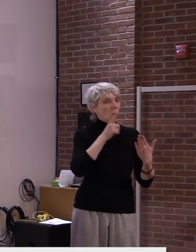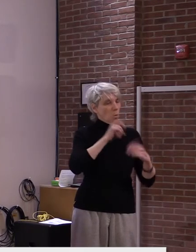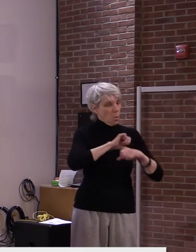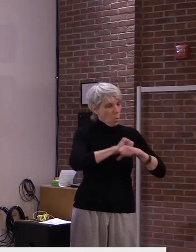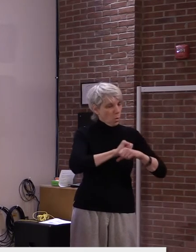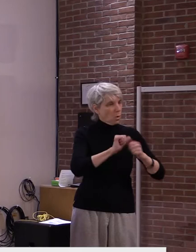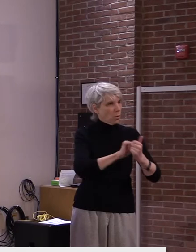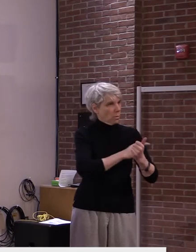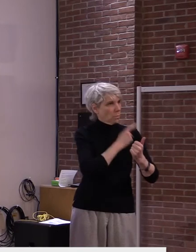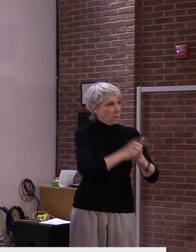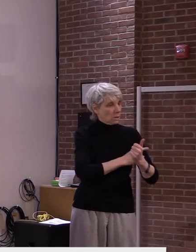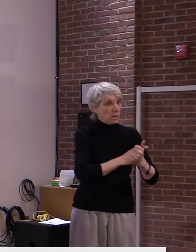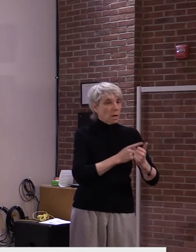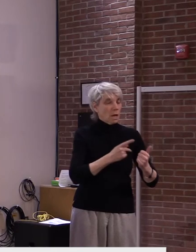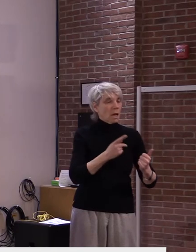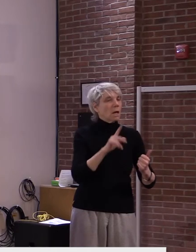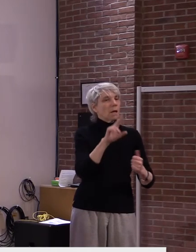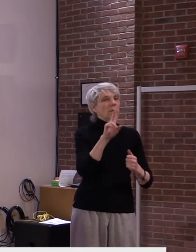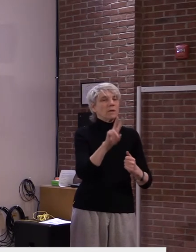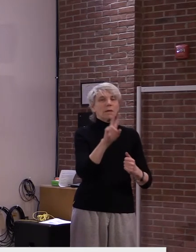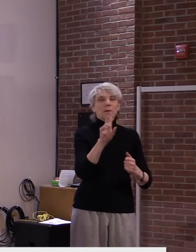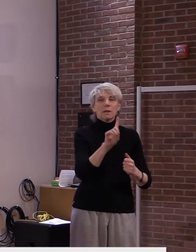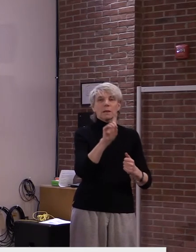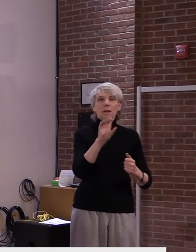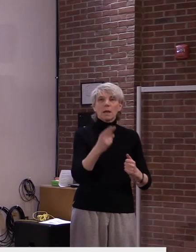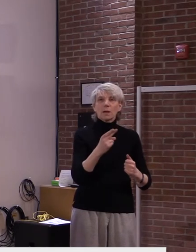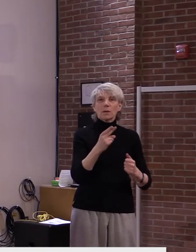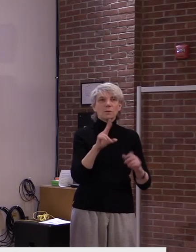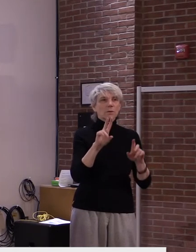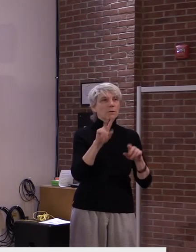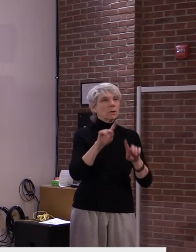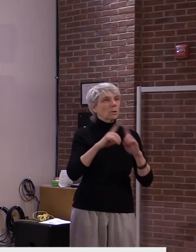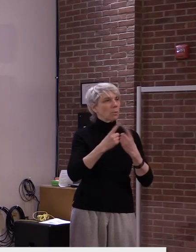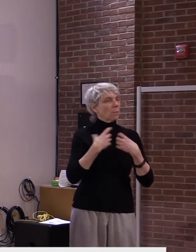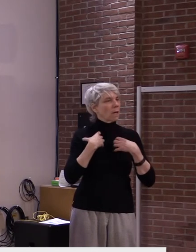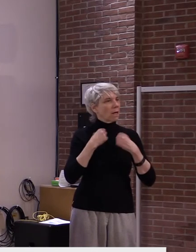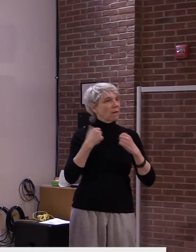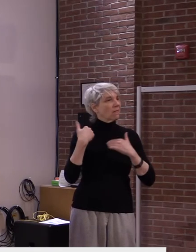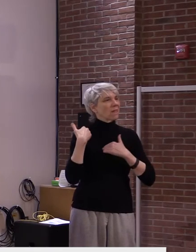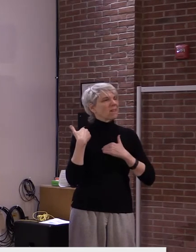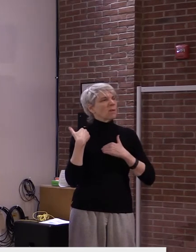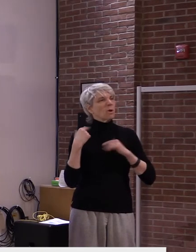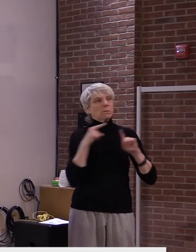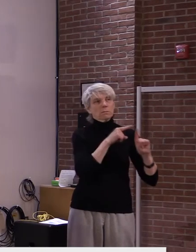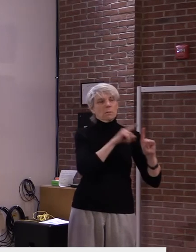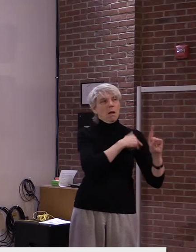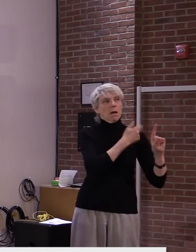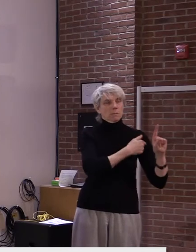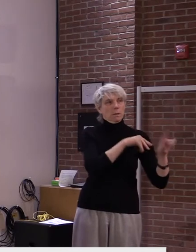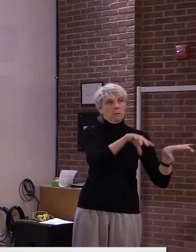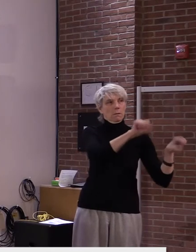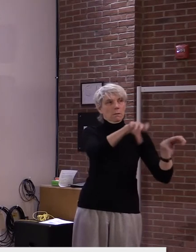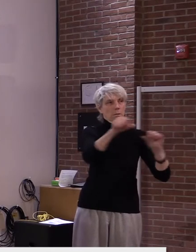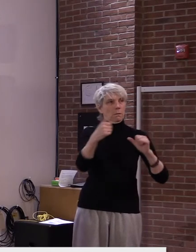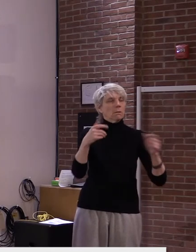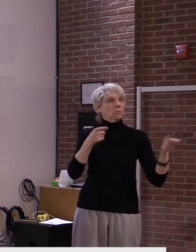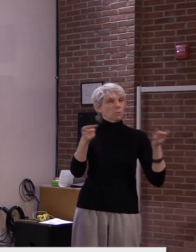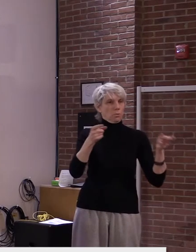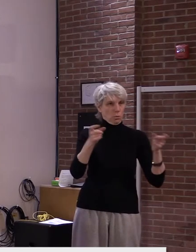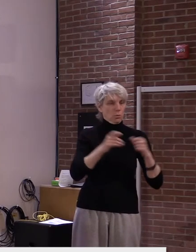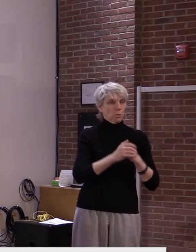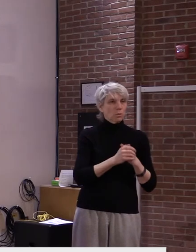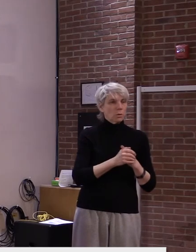the hospitals as we went forward. We issued various HANs in terms of what